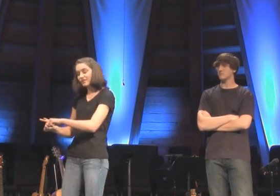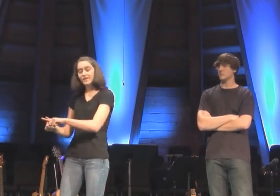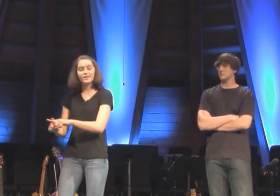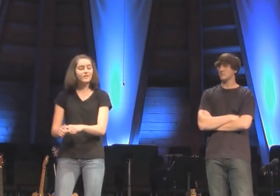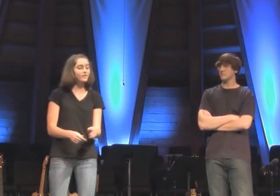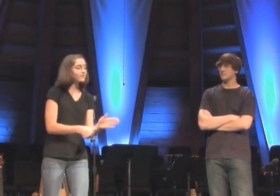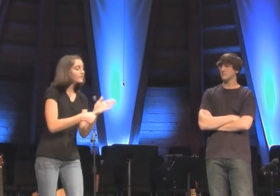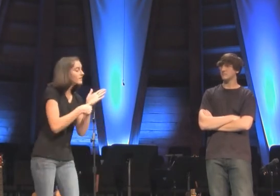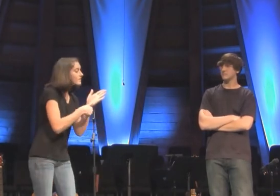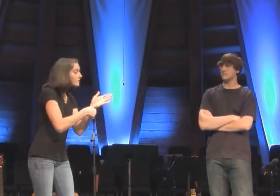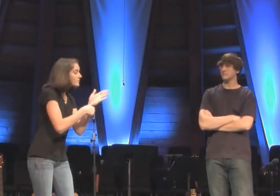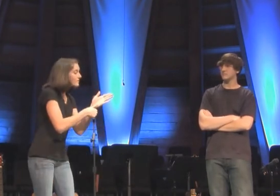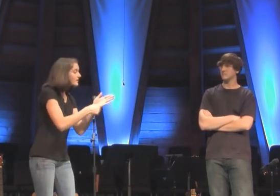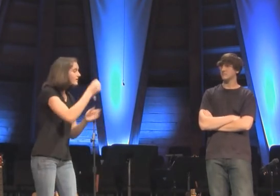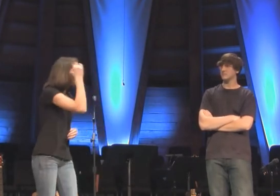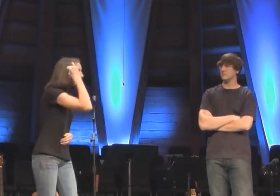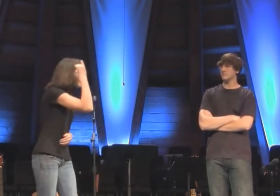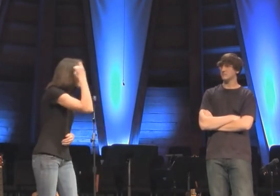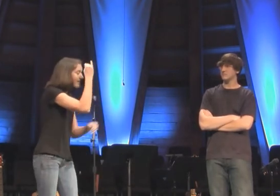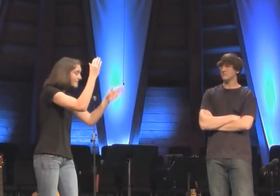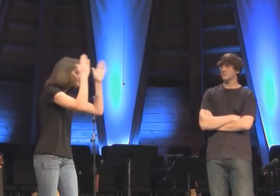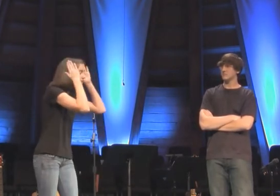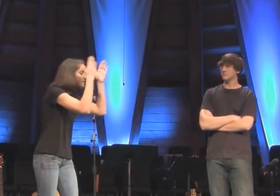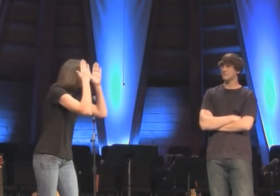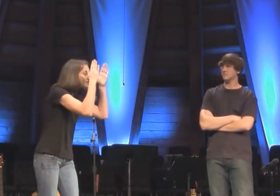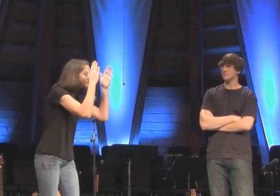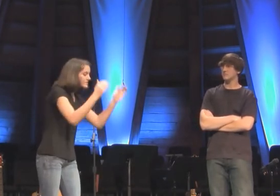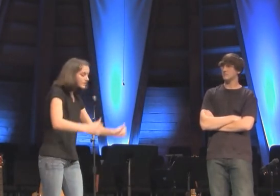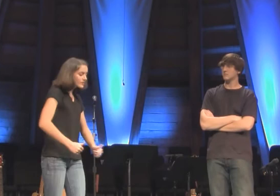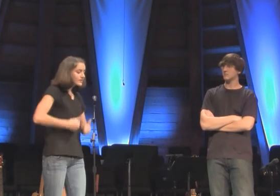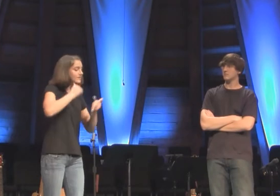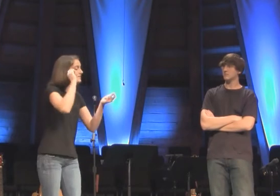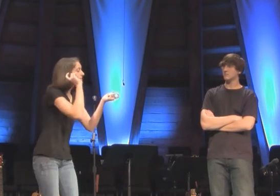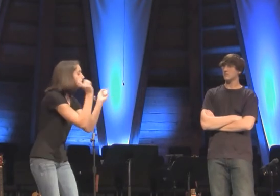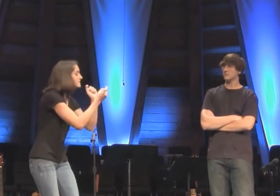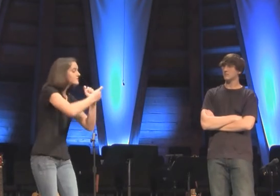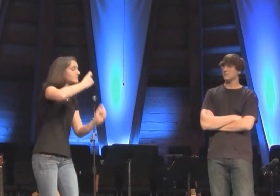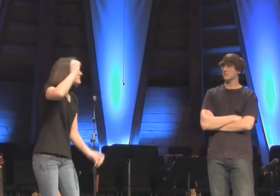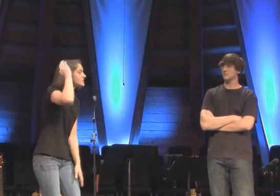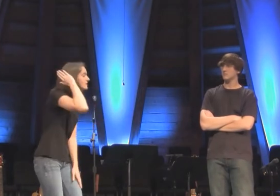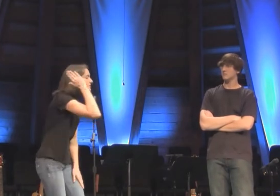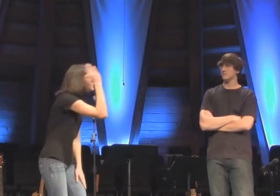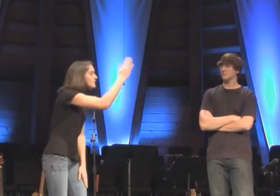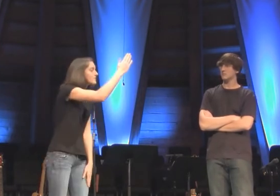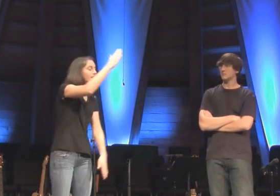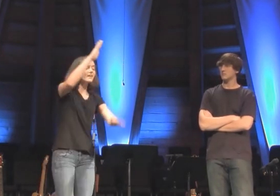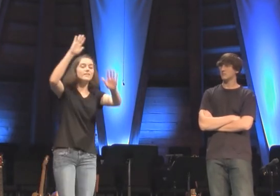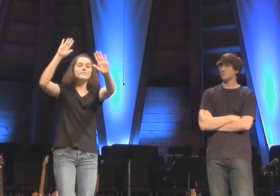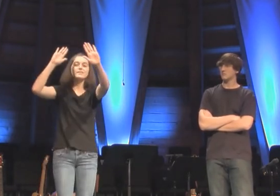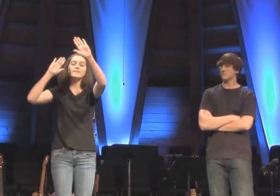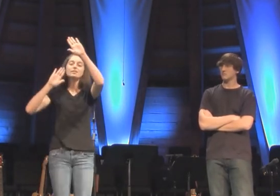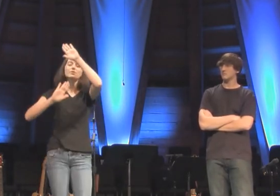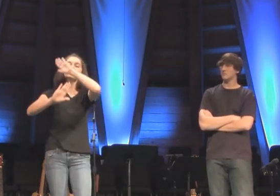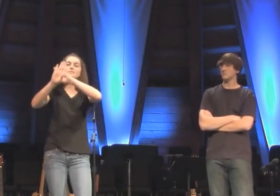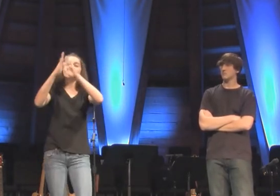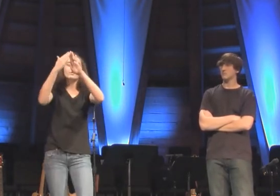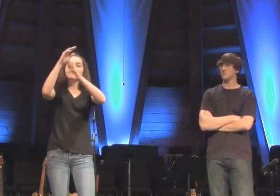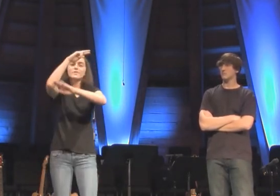survive Let me read it again, I said, but listen closely, this is gonna change your life He was born